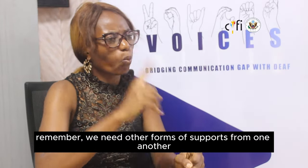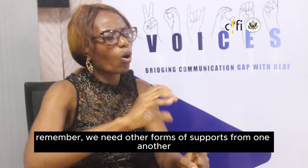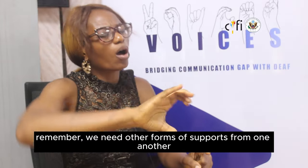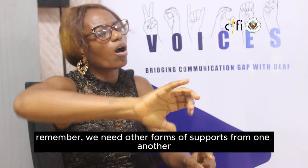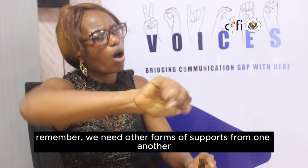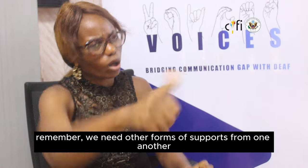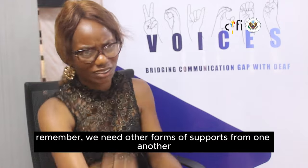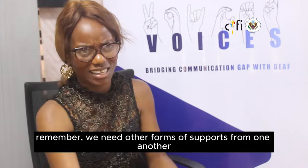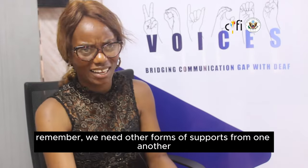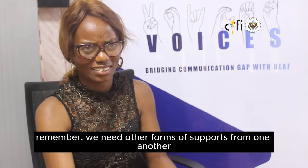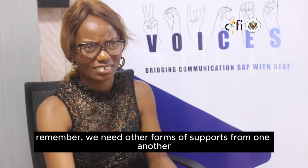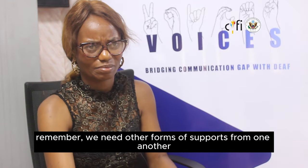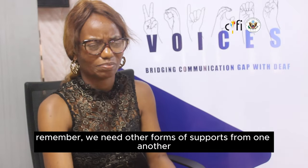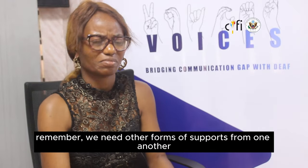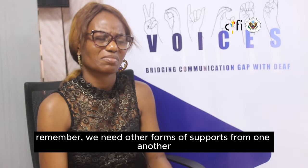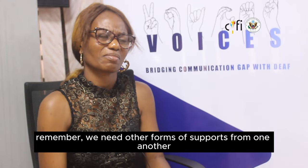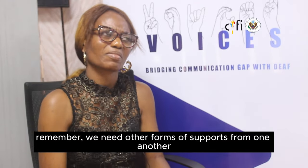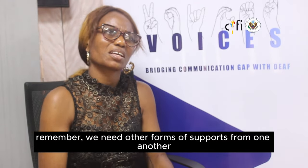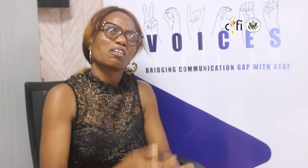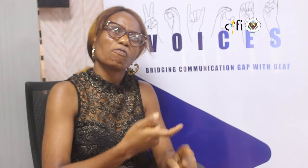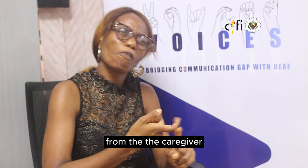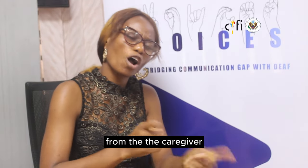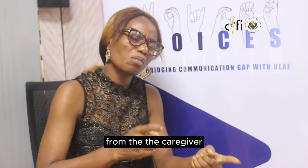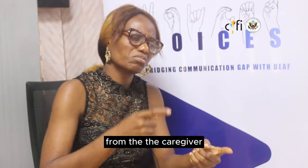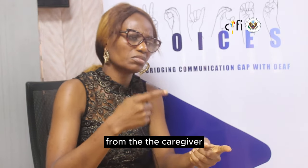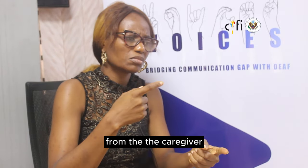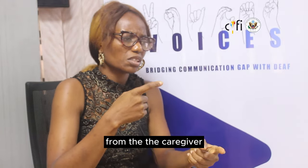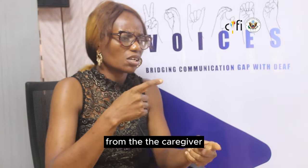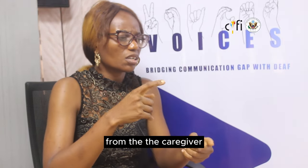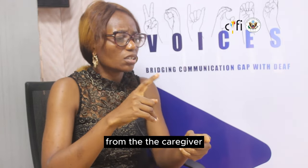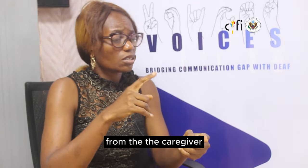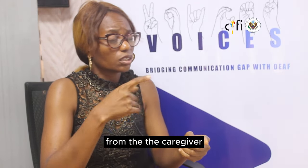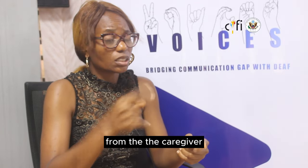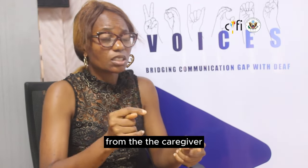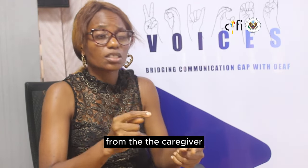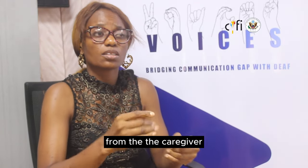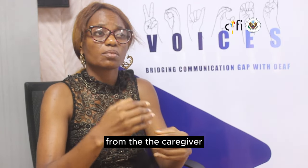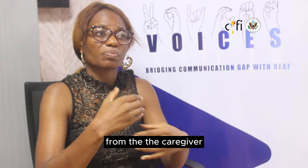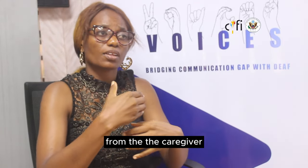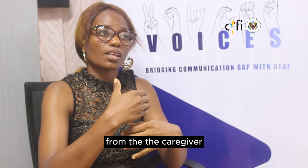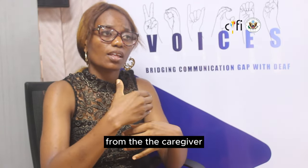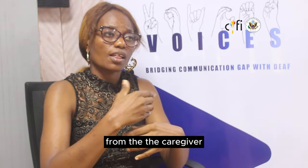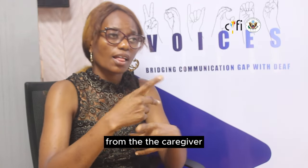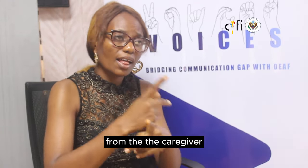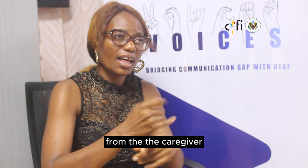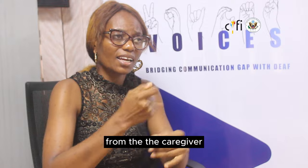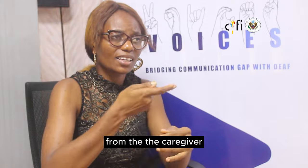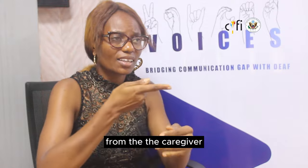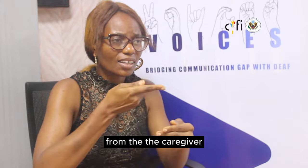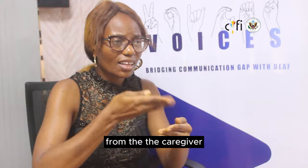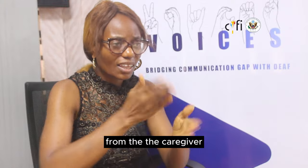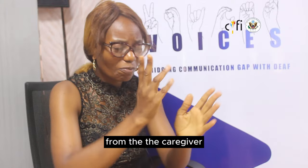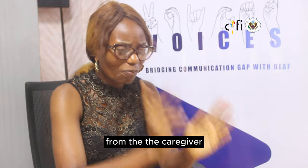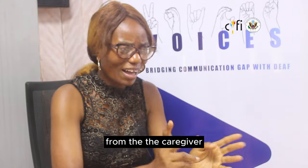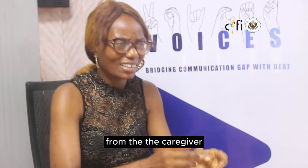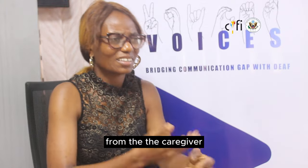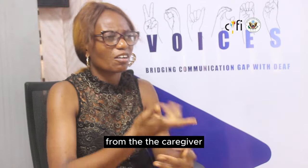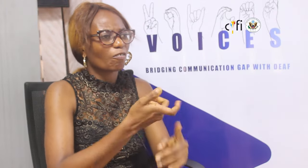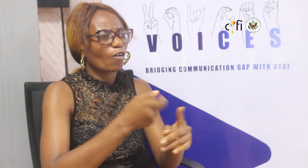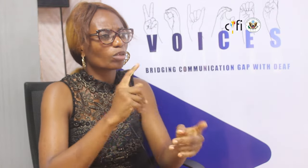one other. From the girl, keeper, from